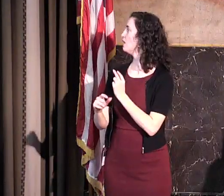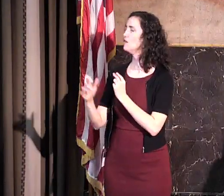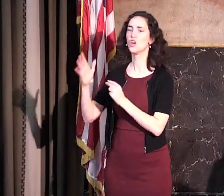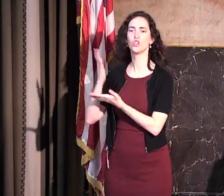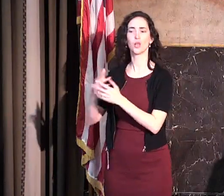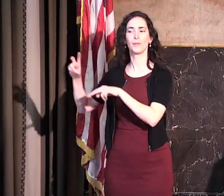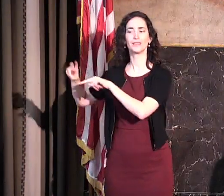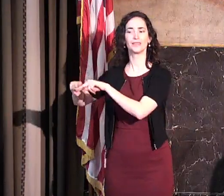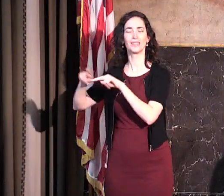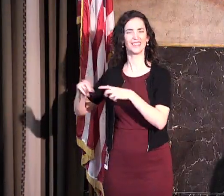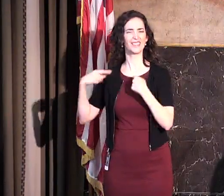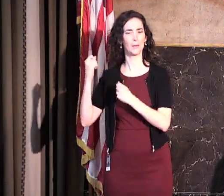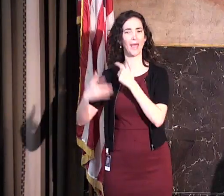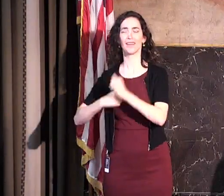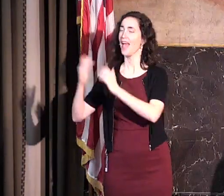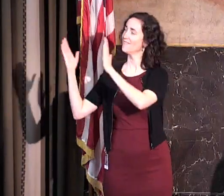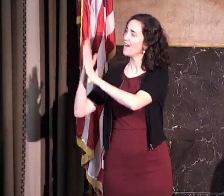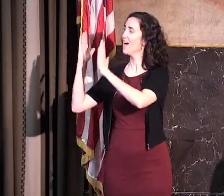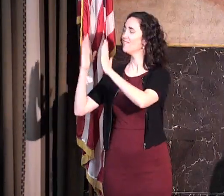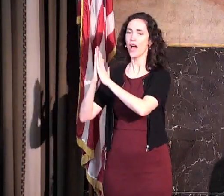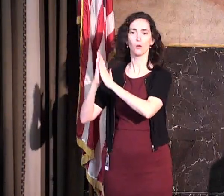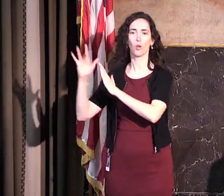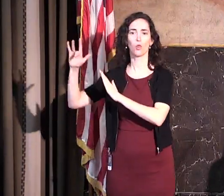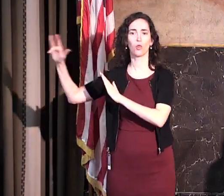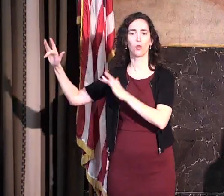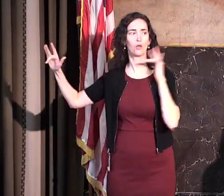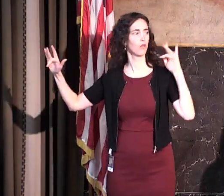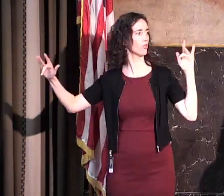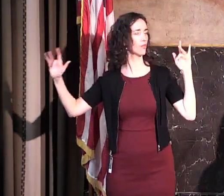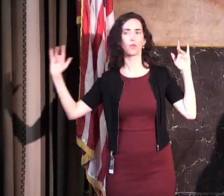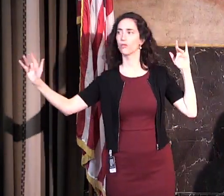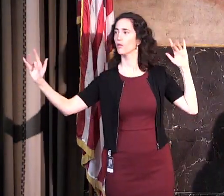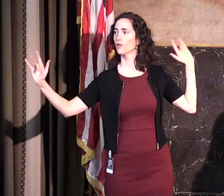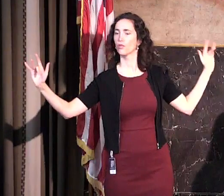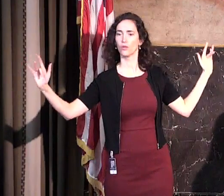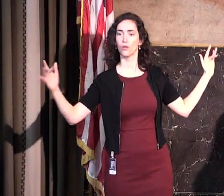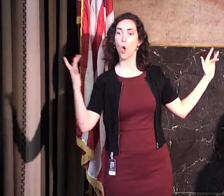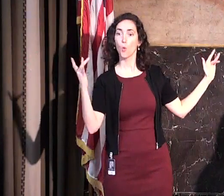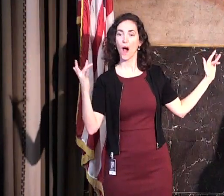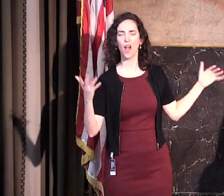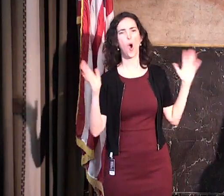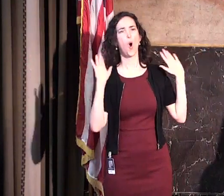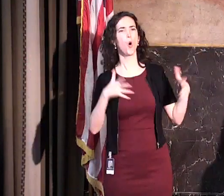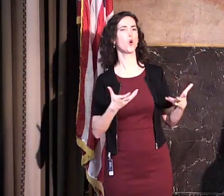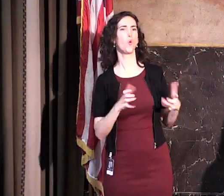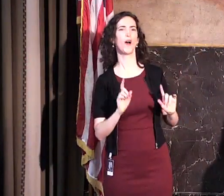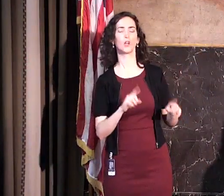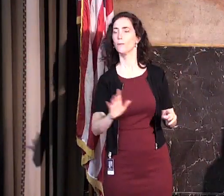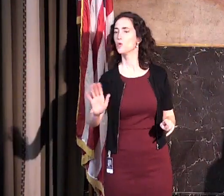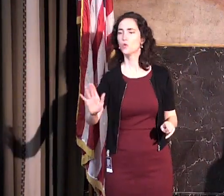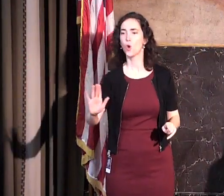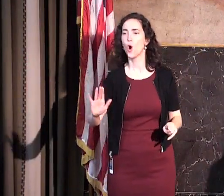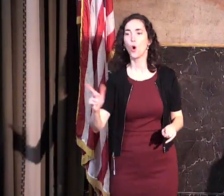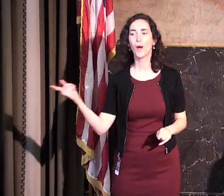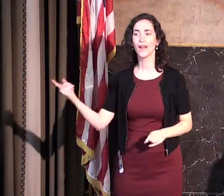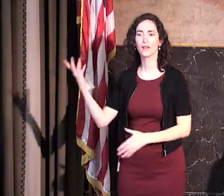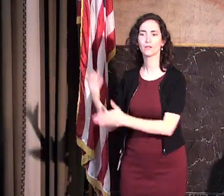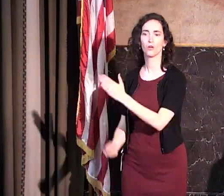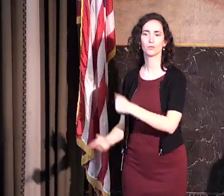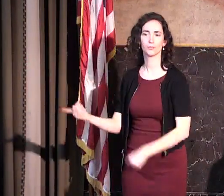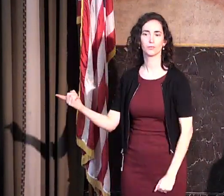have high-fived for years walking up those stands. And it's not because they let their season tickets go. It's because they're not